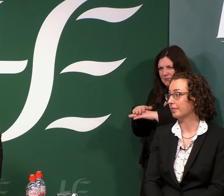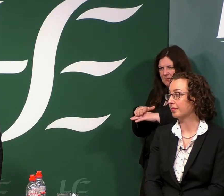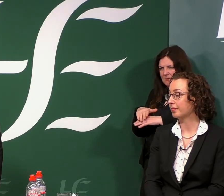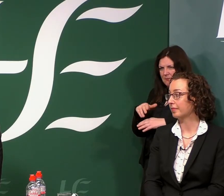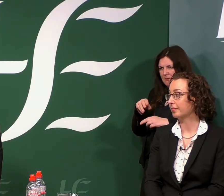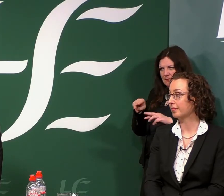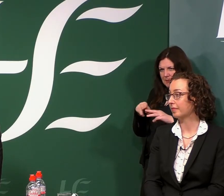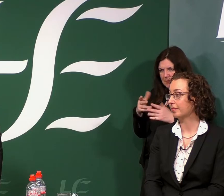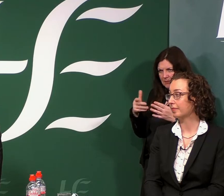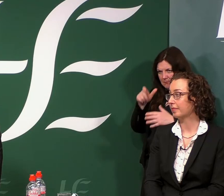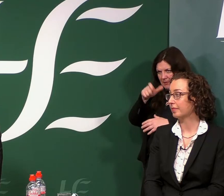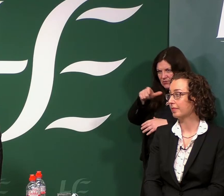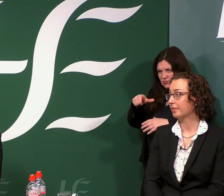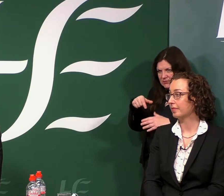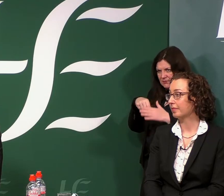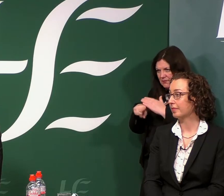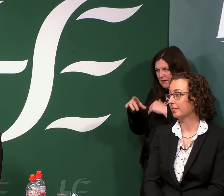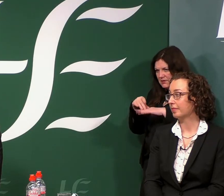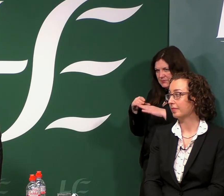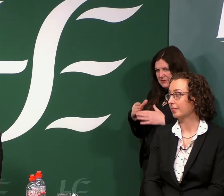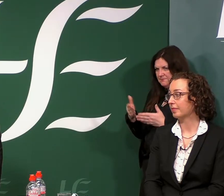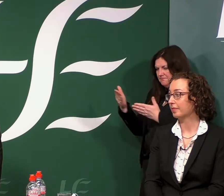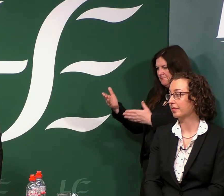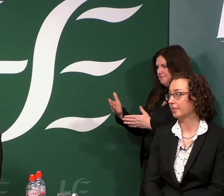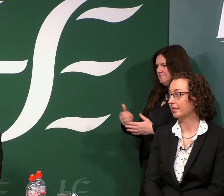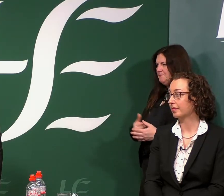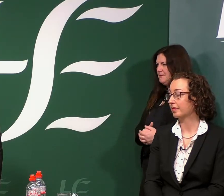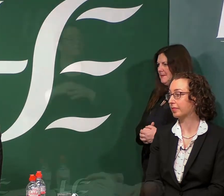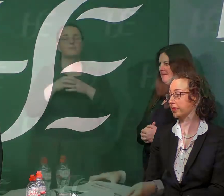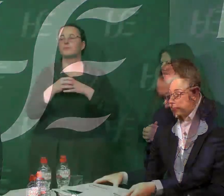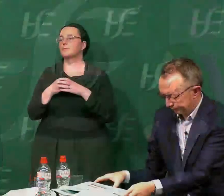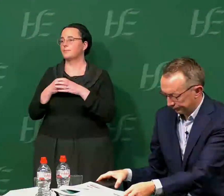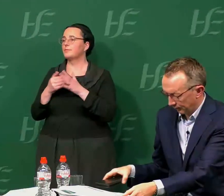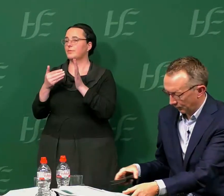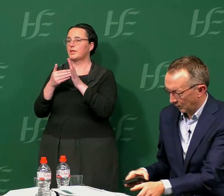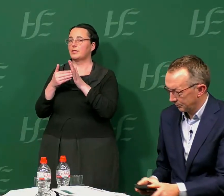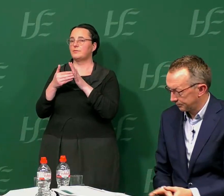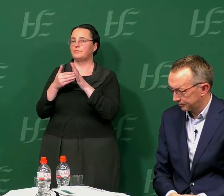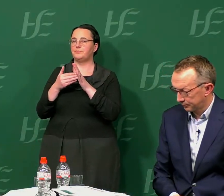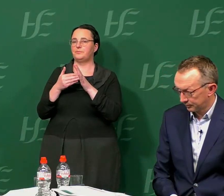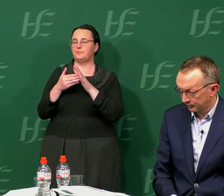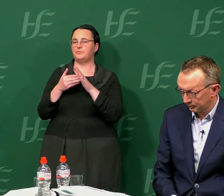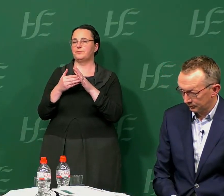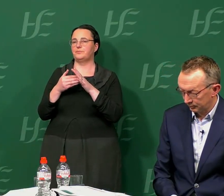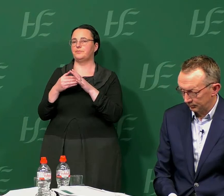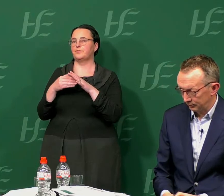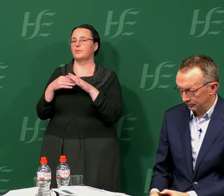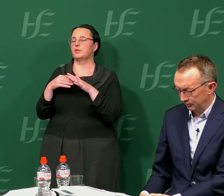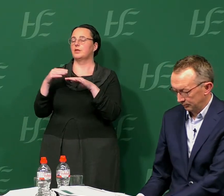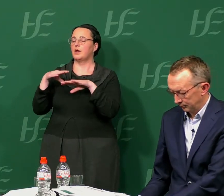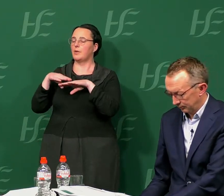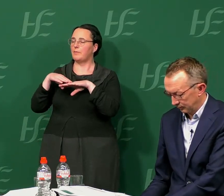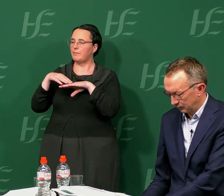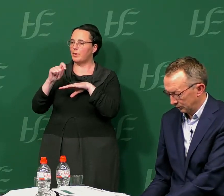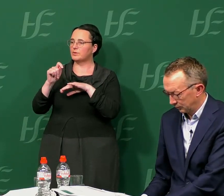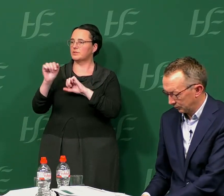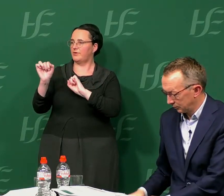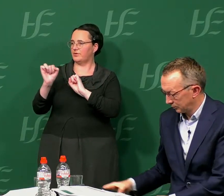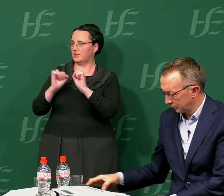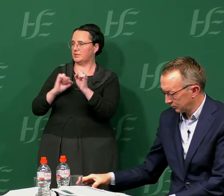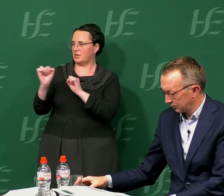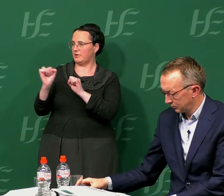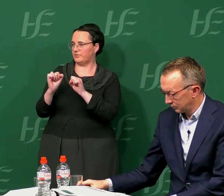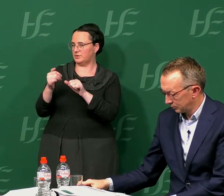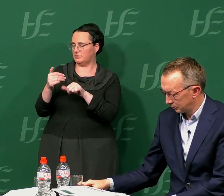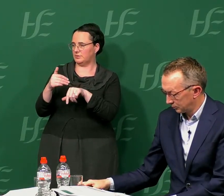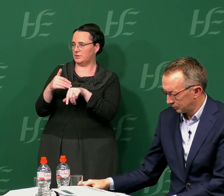any disruption for with that? Yeah, Louise, most of the services are continuing unimpeded. There's a couple